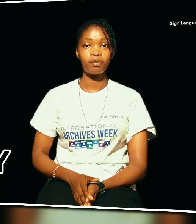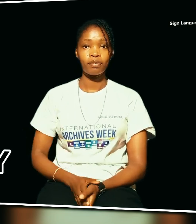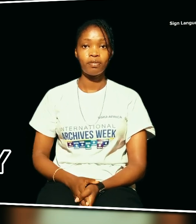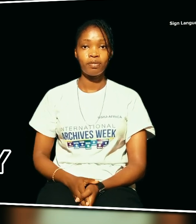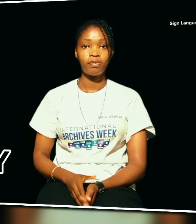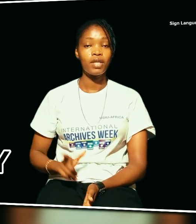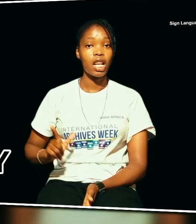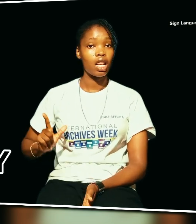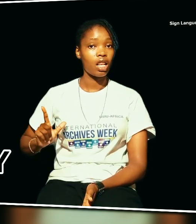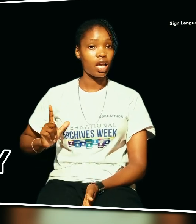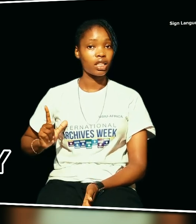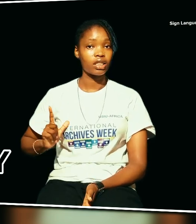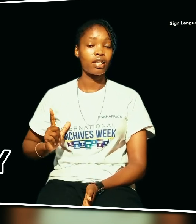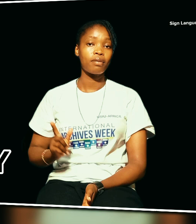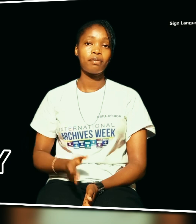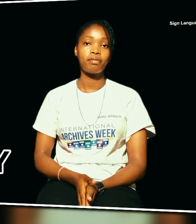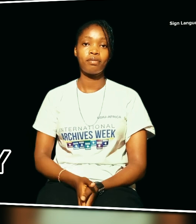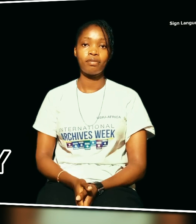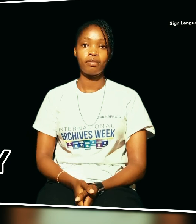Lady.